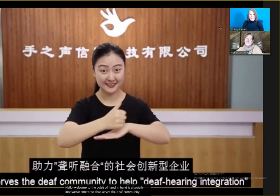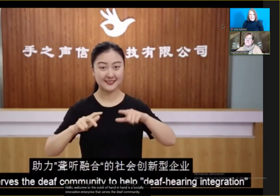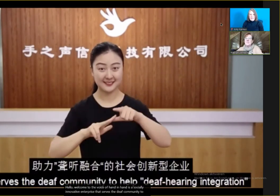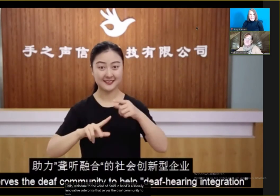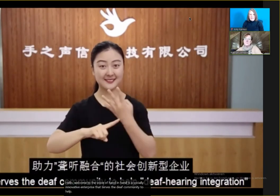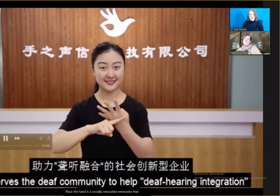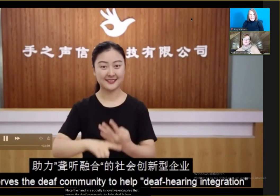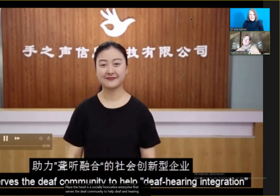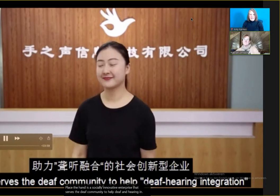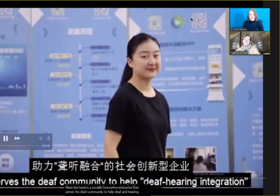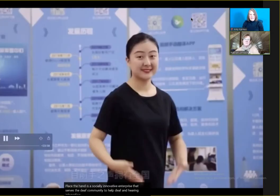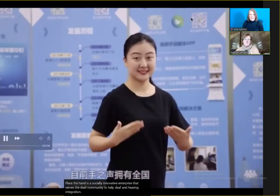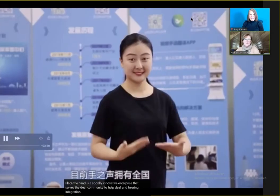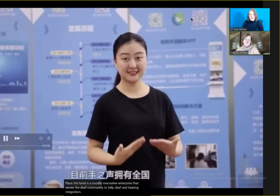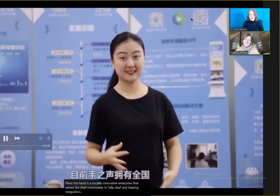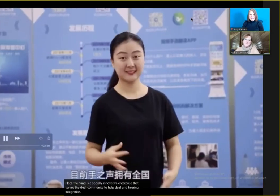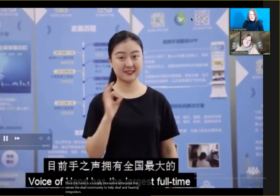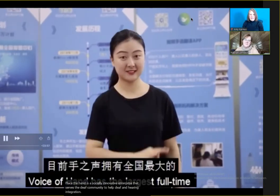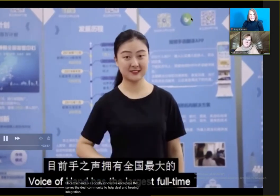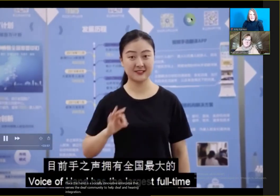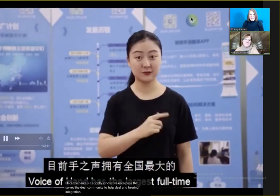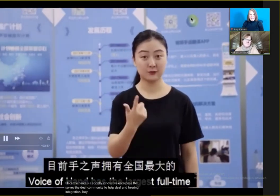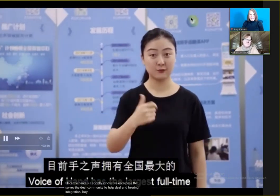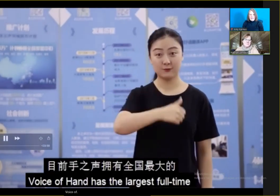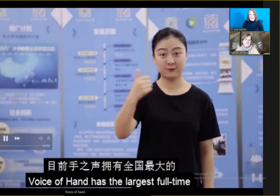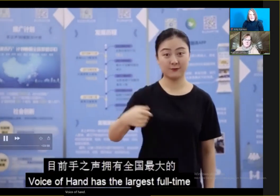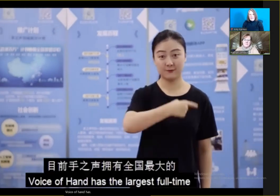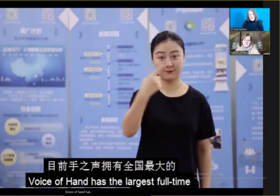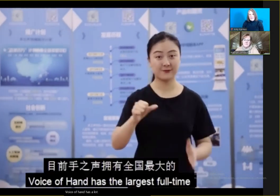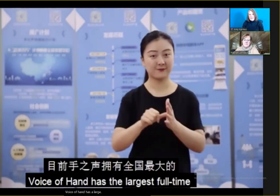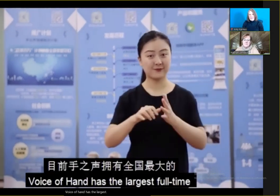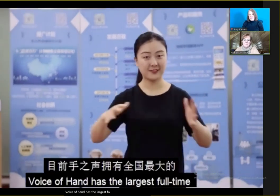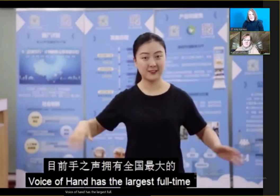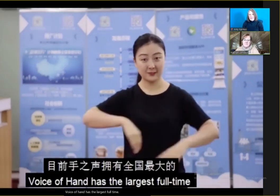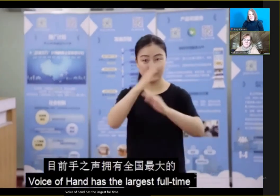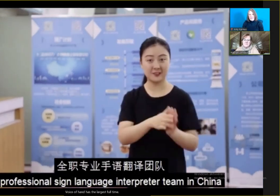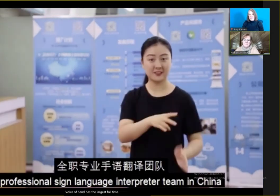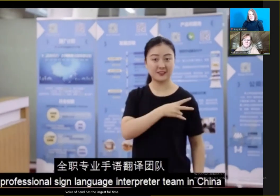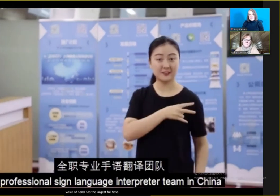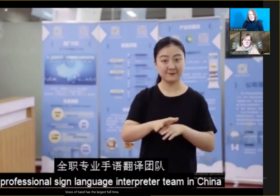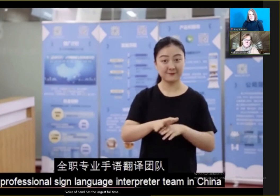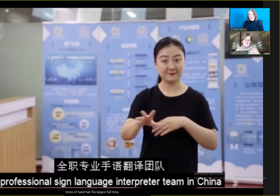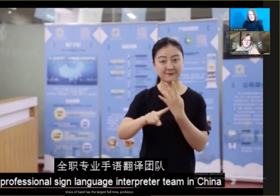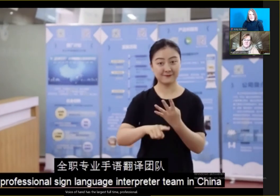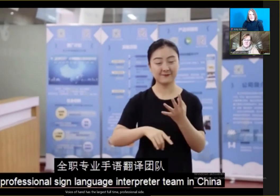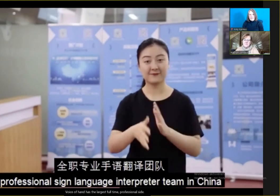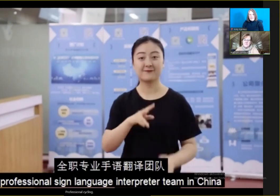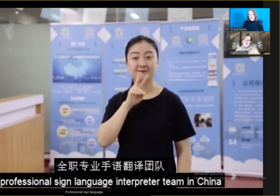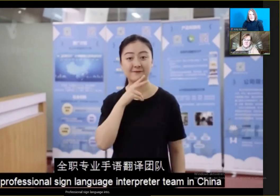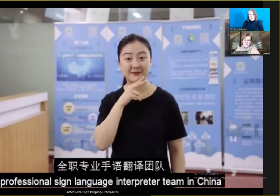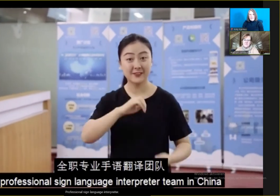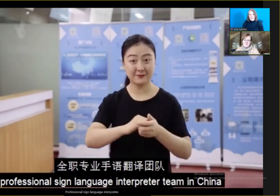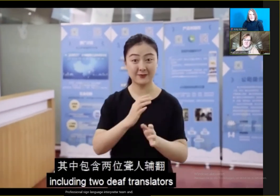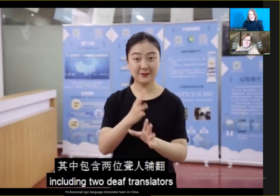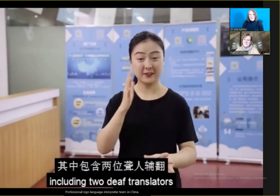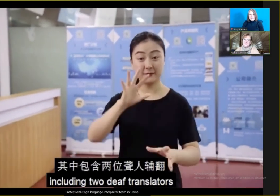to help deaf and hearing integration. Voice of Hand has the largest full-time professional sign language interpreter